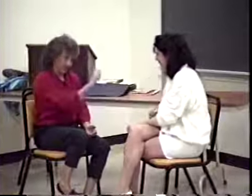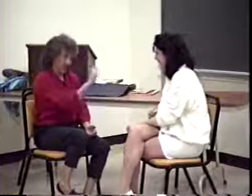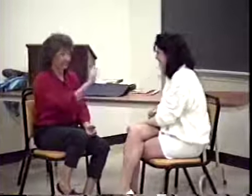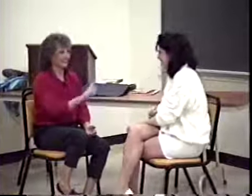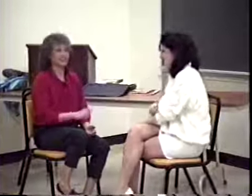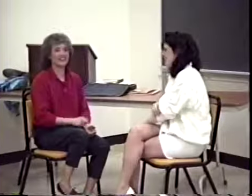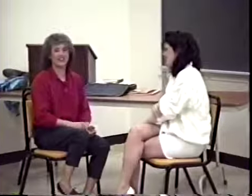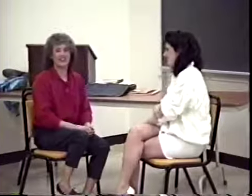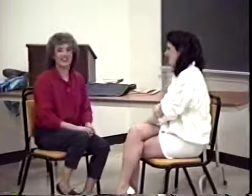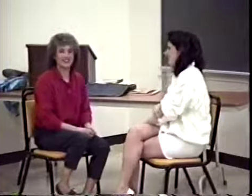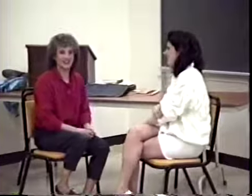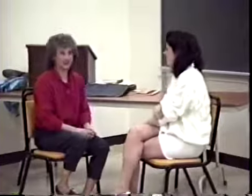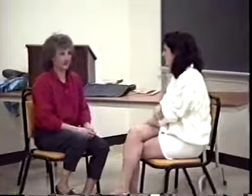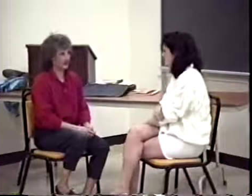Yes.